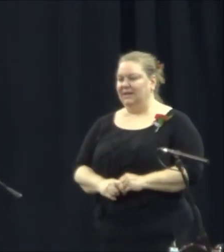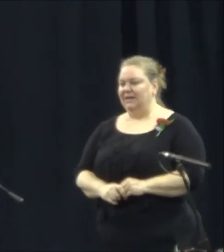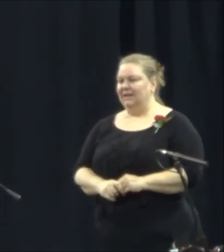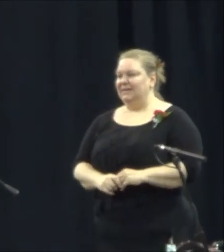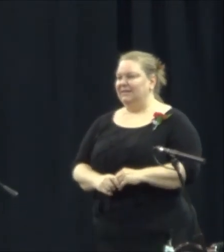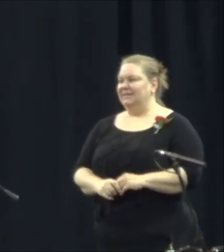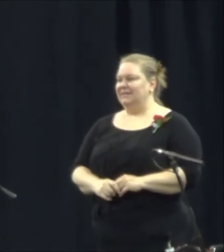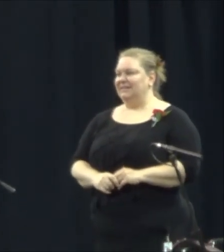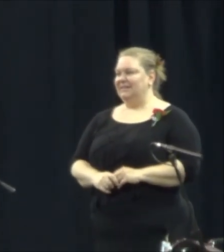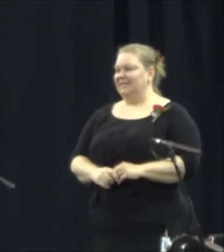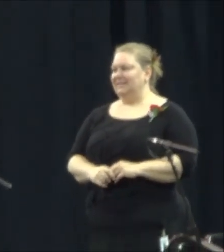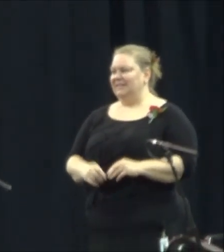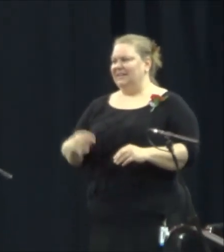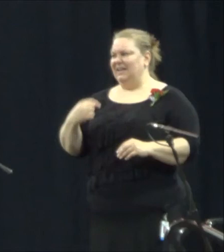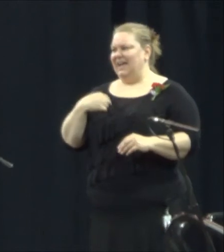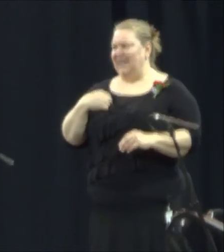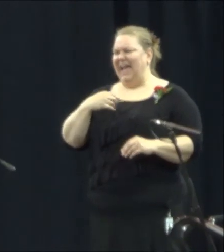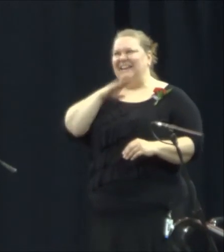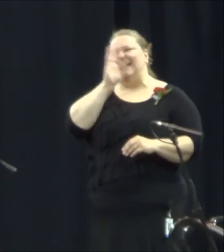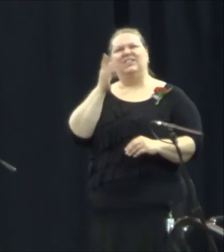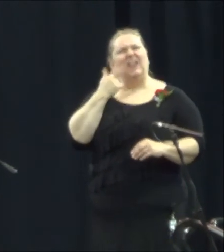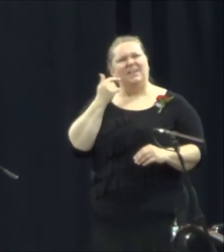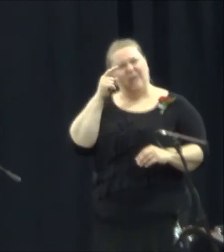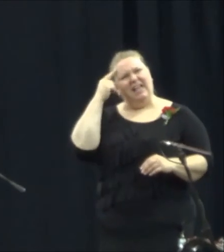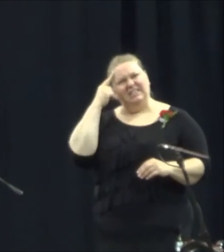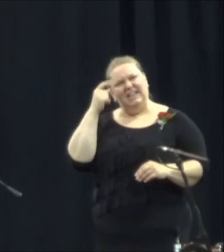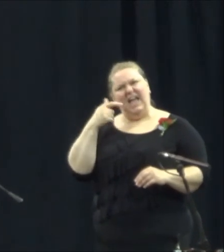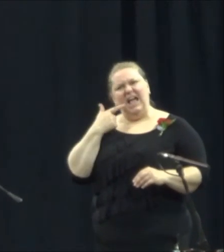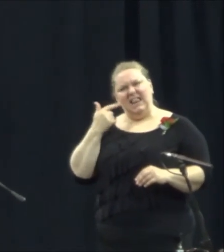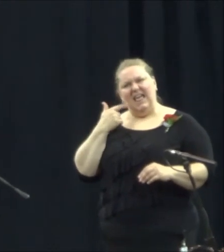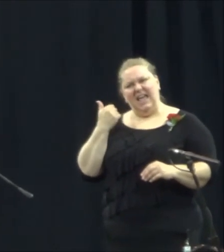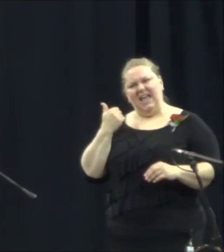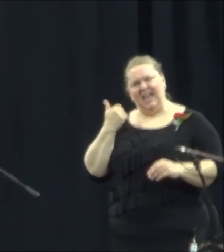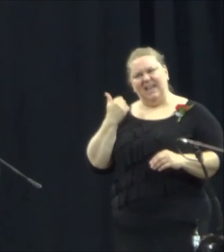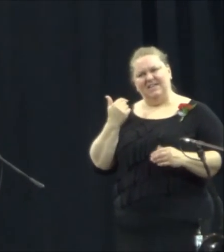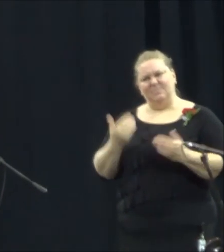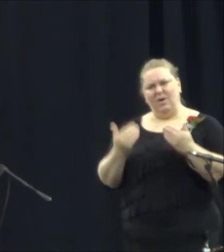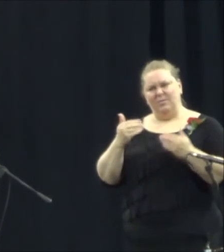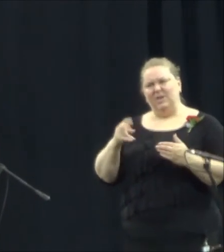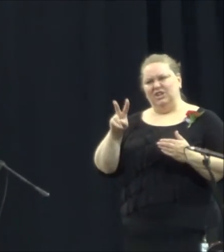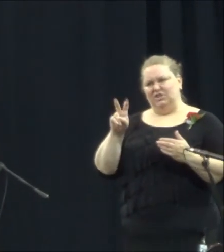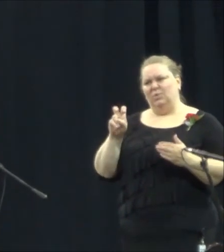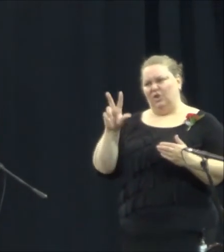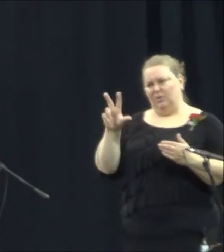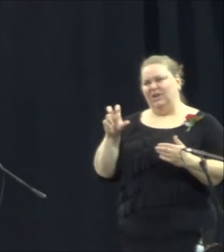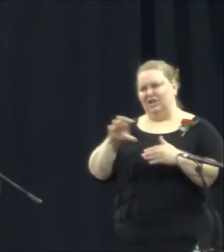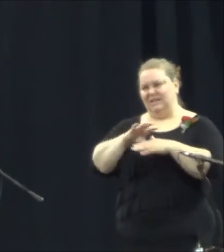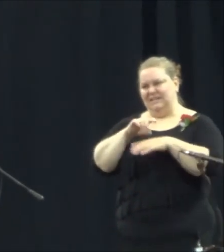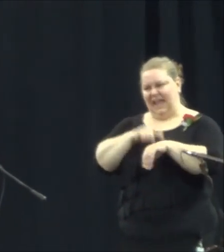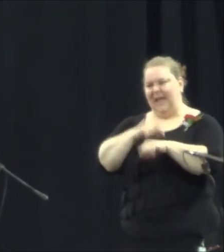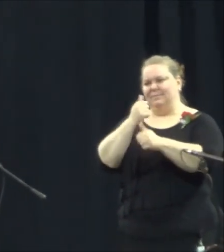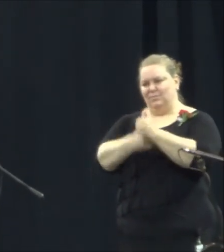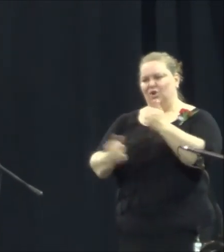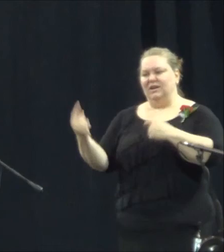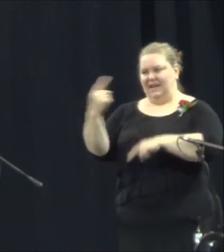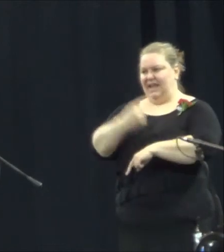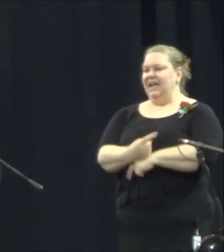I don't know, I probably laugh. I haven't ever kept count, but I think I probably laughed upwards of 200 or 300 times a day.